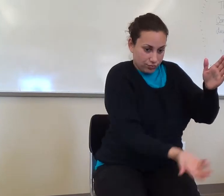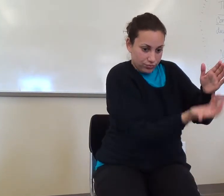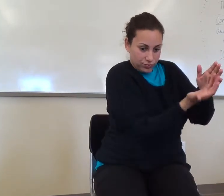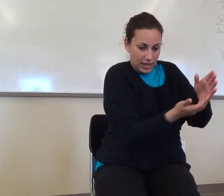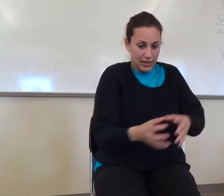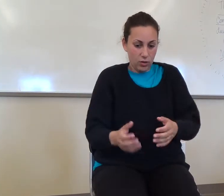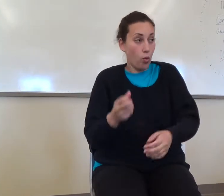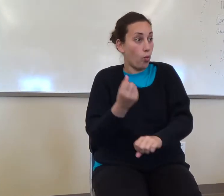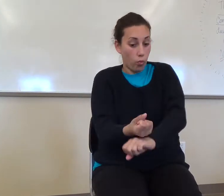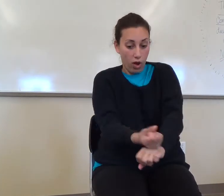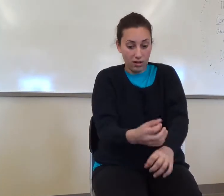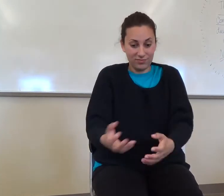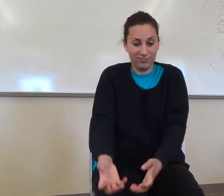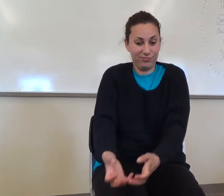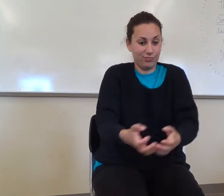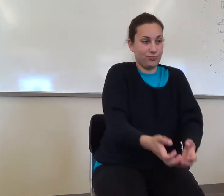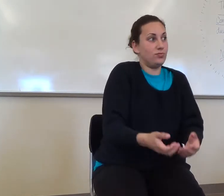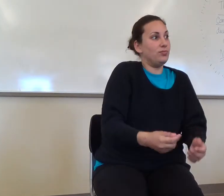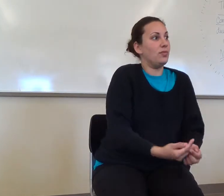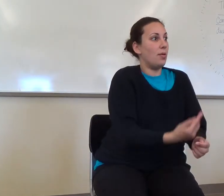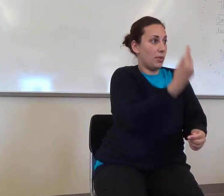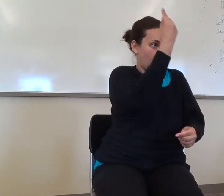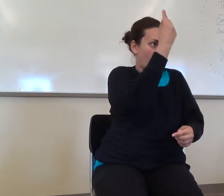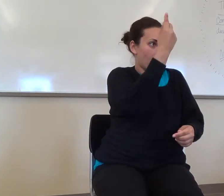back up 40 feet. How are you doing that?